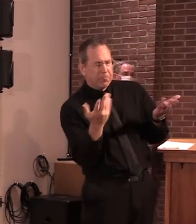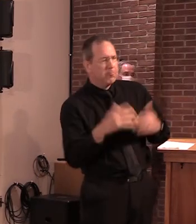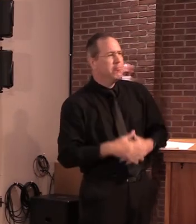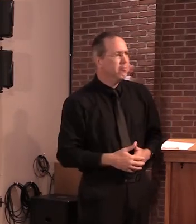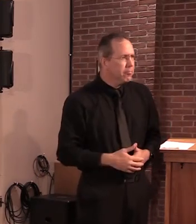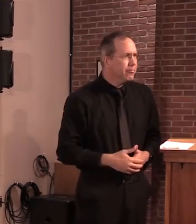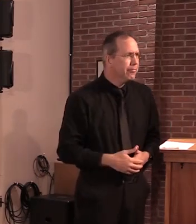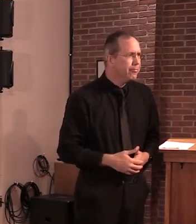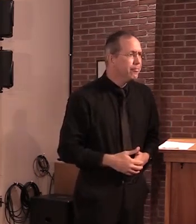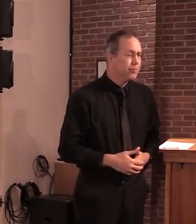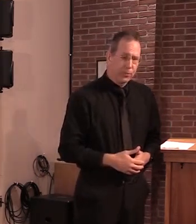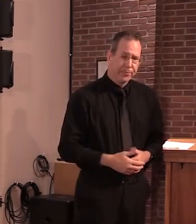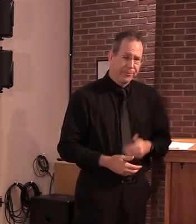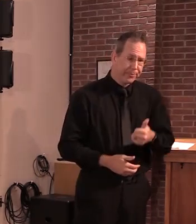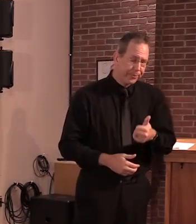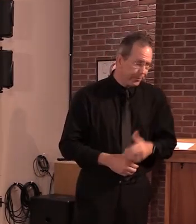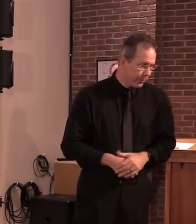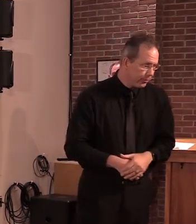Thank you.